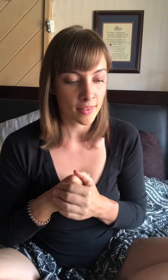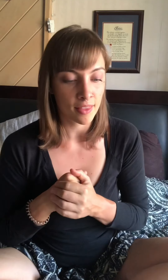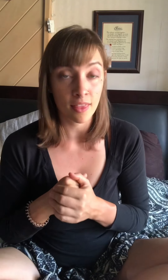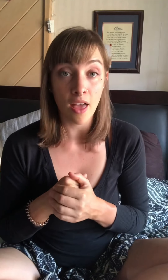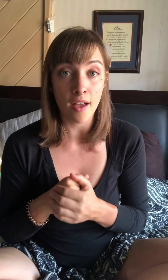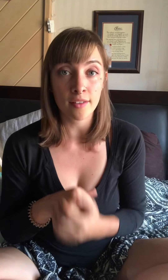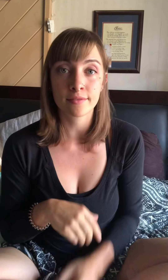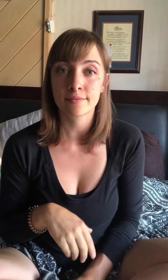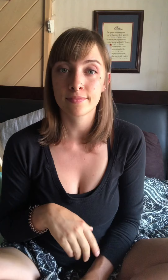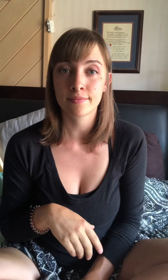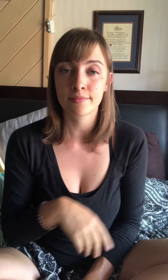The.